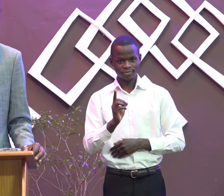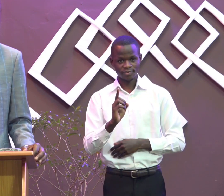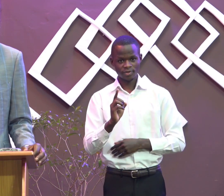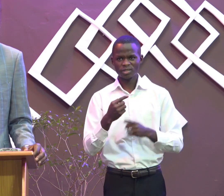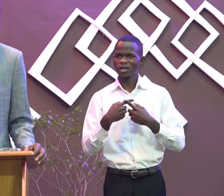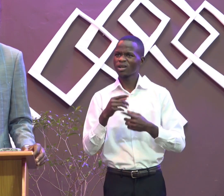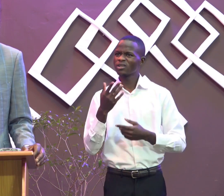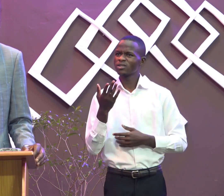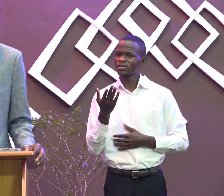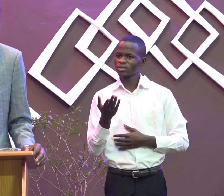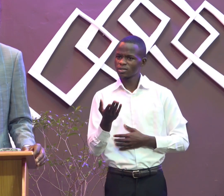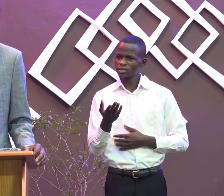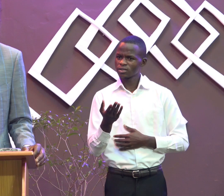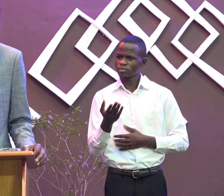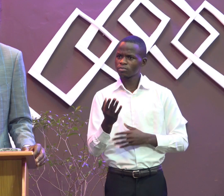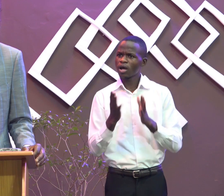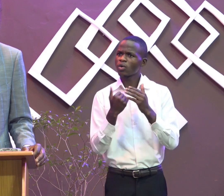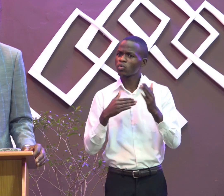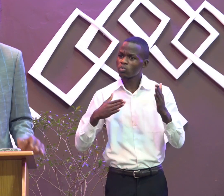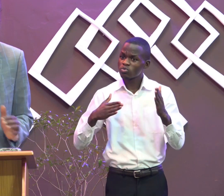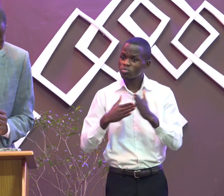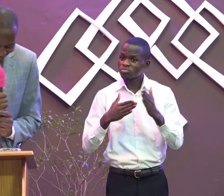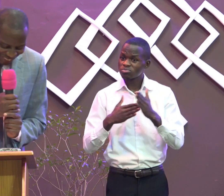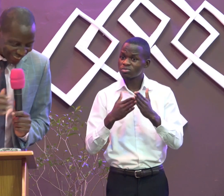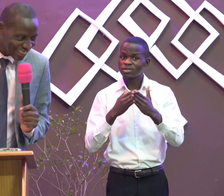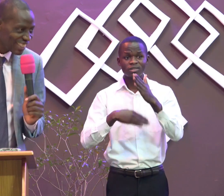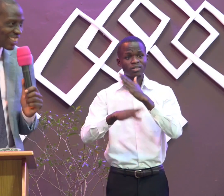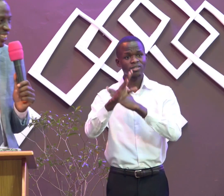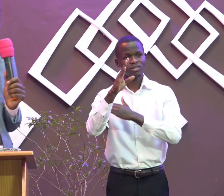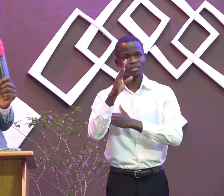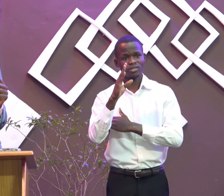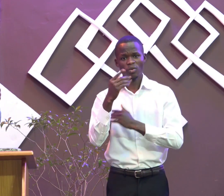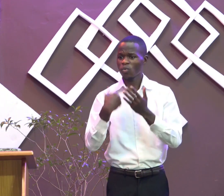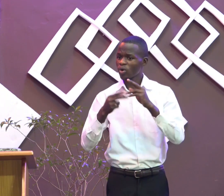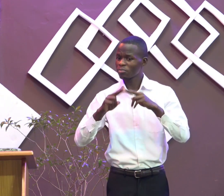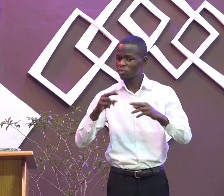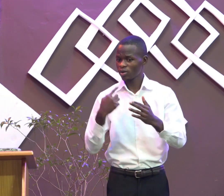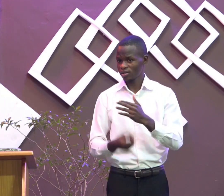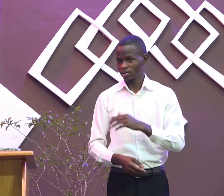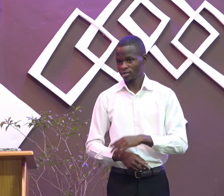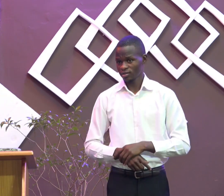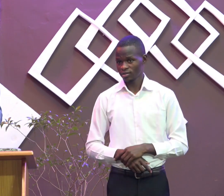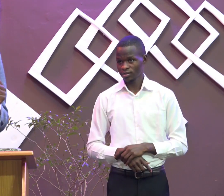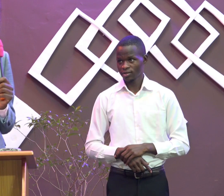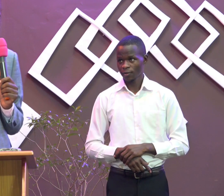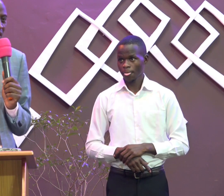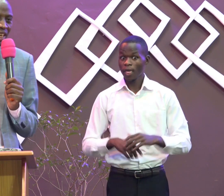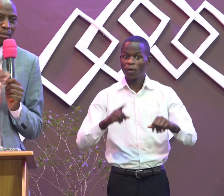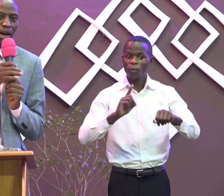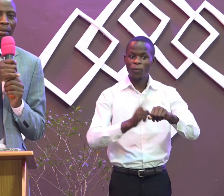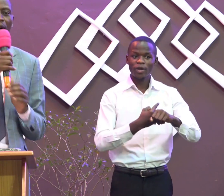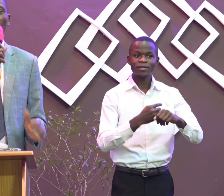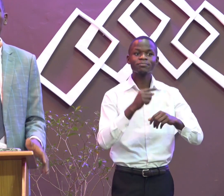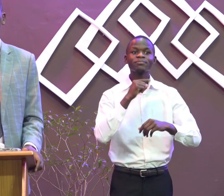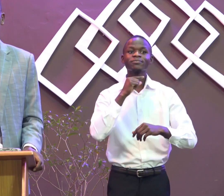Ninga, eh. Kati, aziza katonda, chichichariko. And I was like, is he now resisting God? What Nga, is he about? Buyalinya kuchitutu na